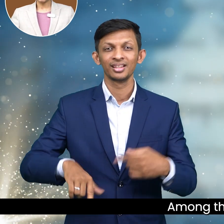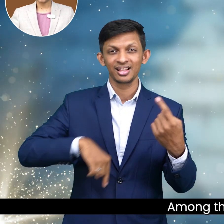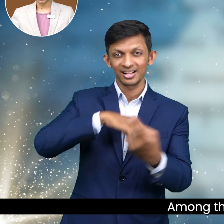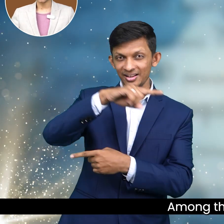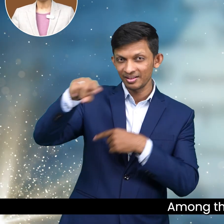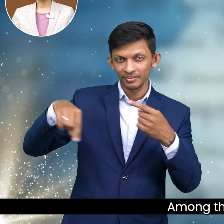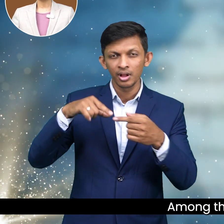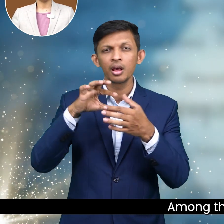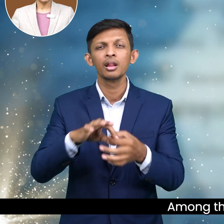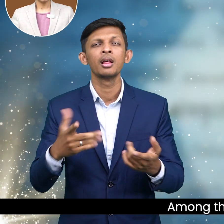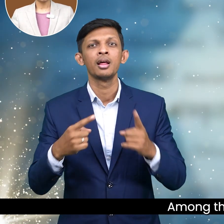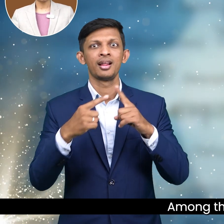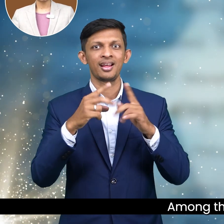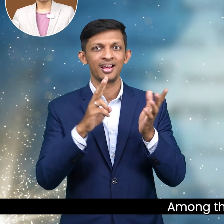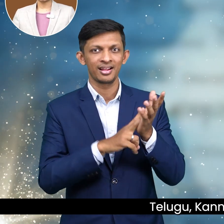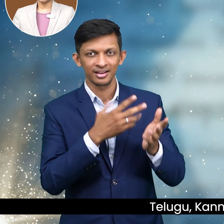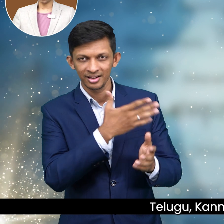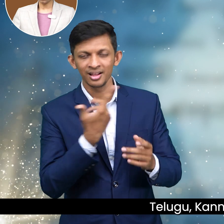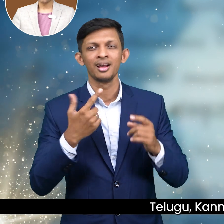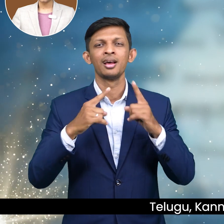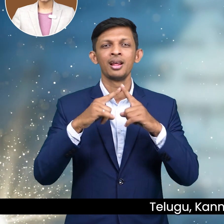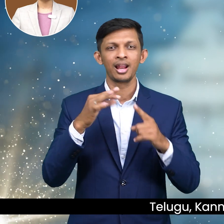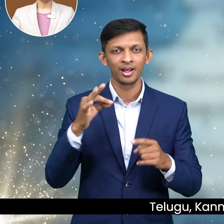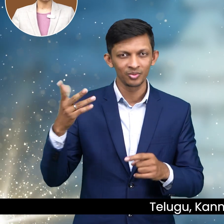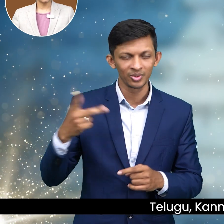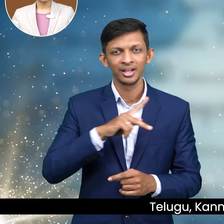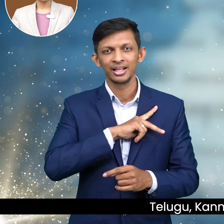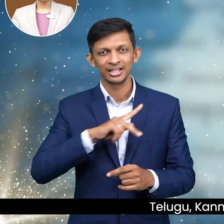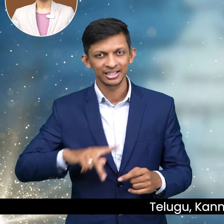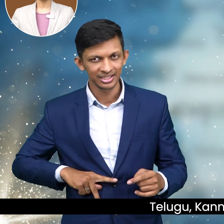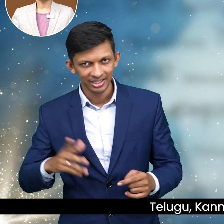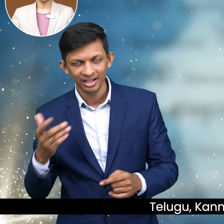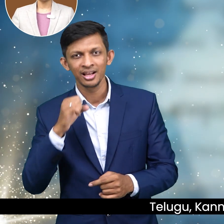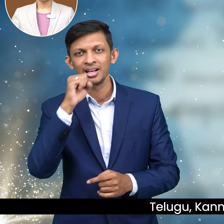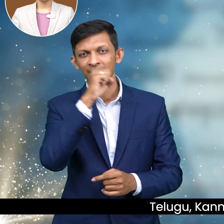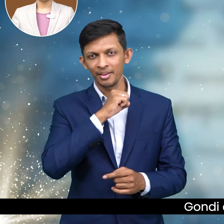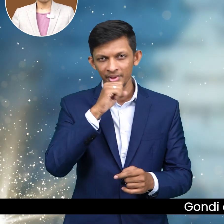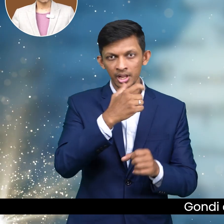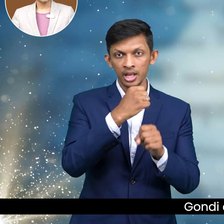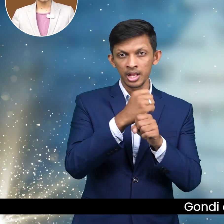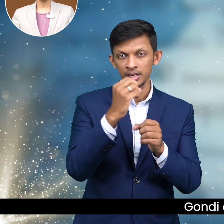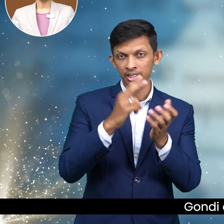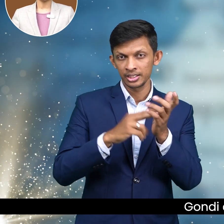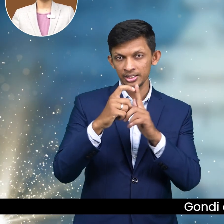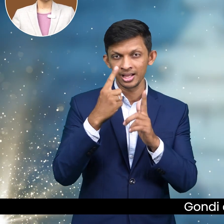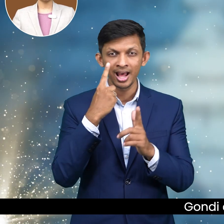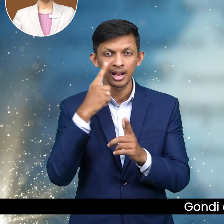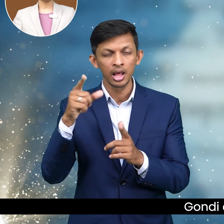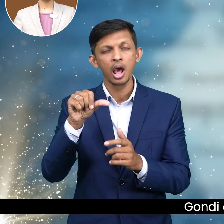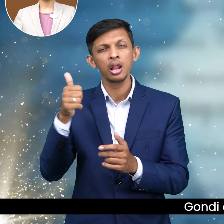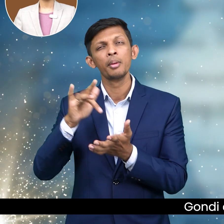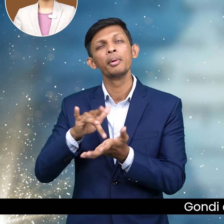Among them are Tamil, Telugu, Kannada, Malayalam, Gondi, and